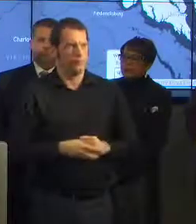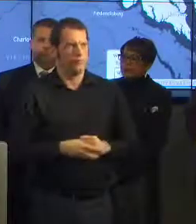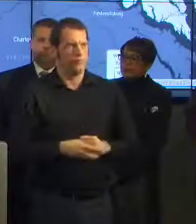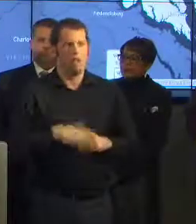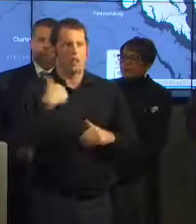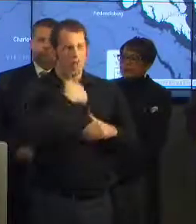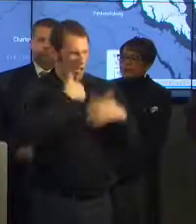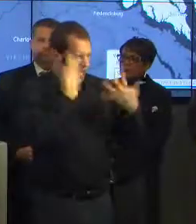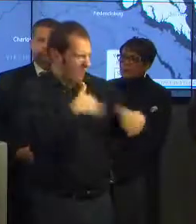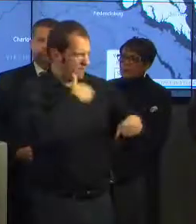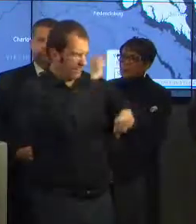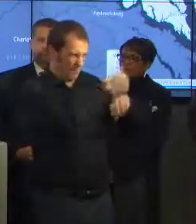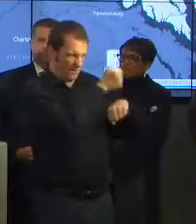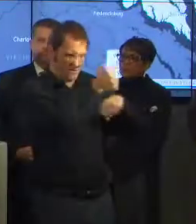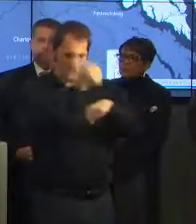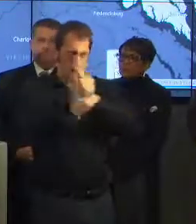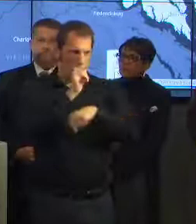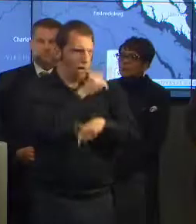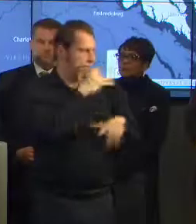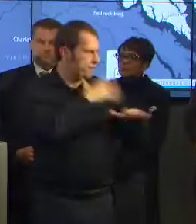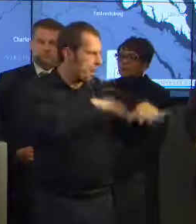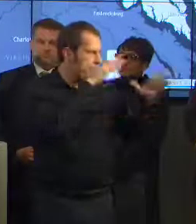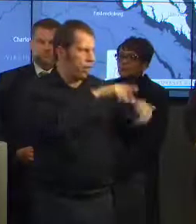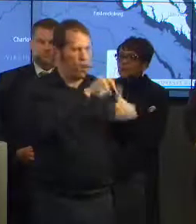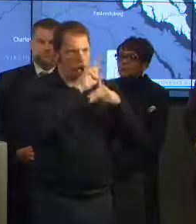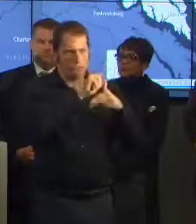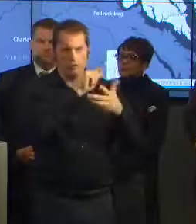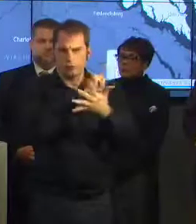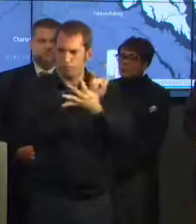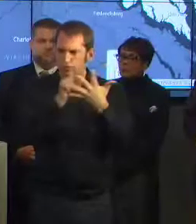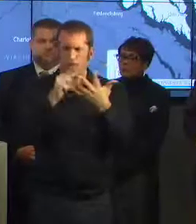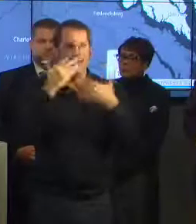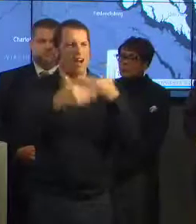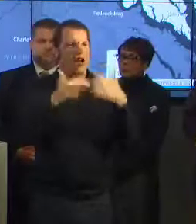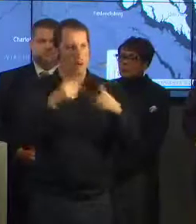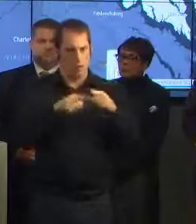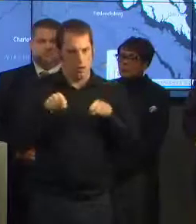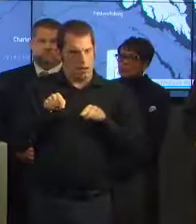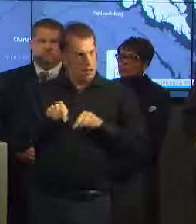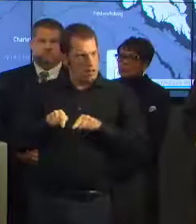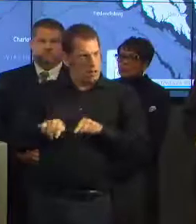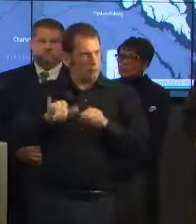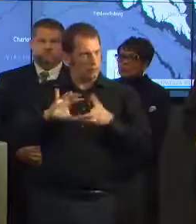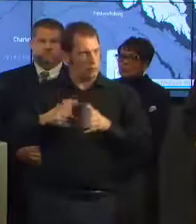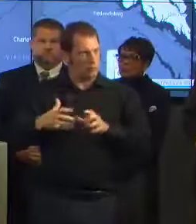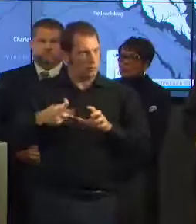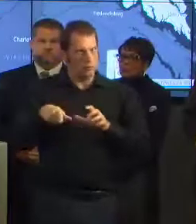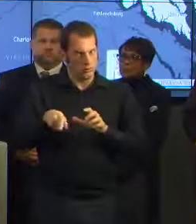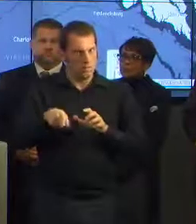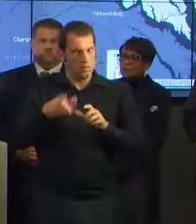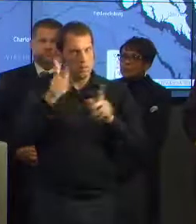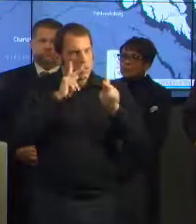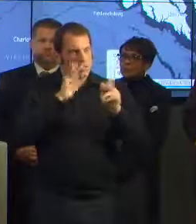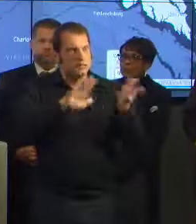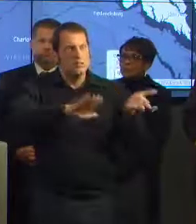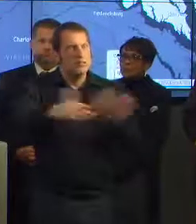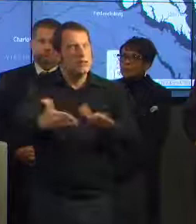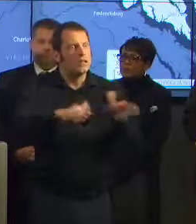that's important. But we have people dying every day in this state right now. There's probably no